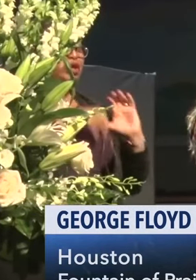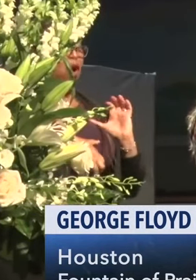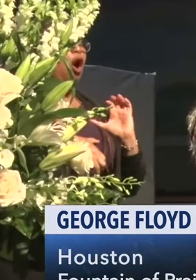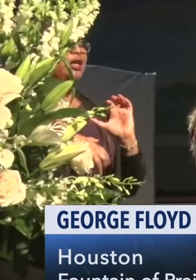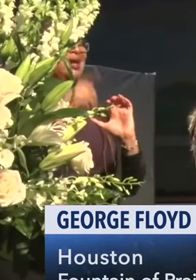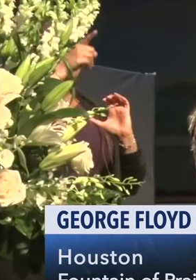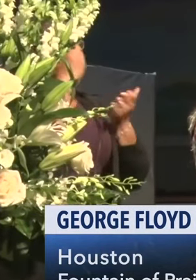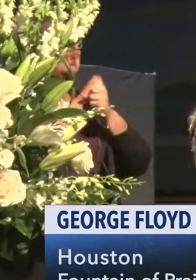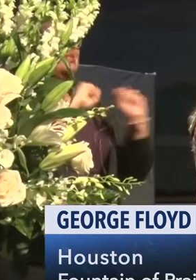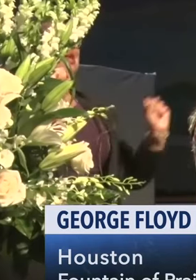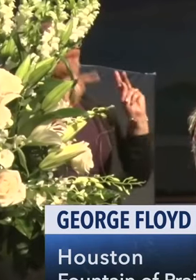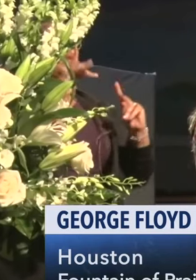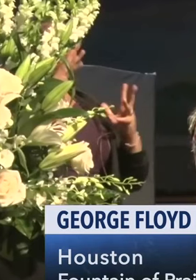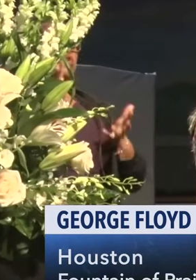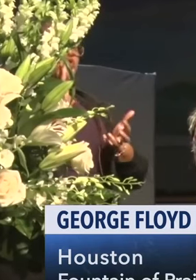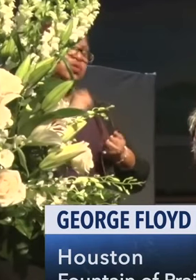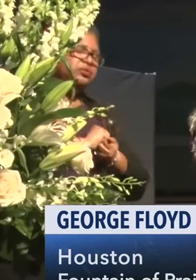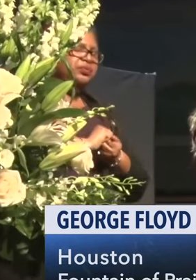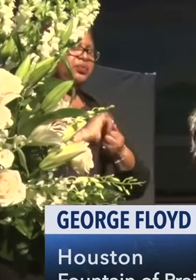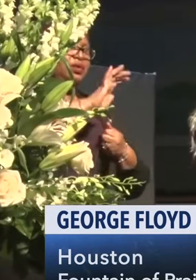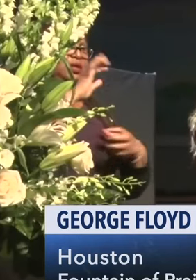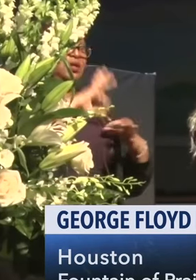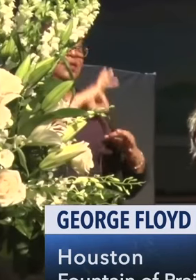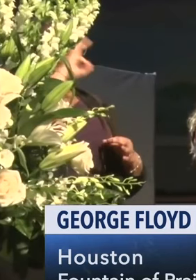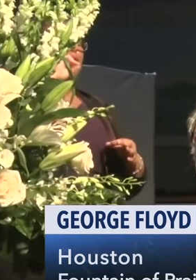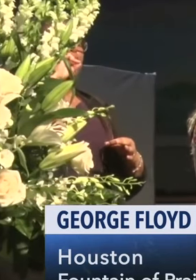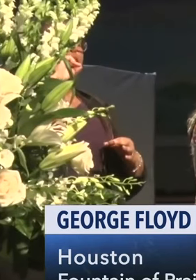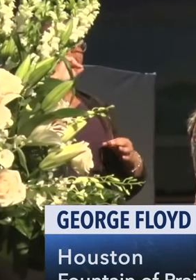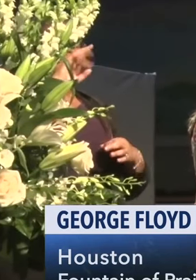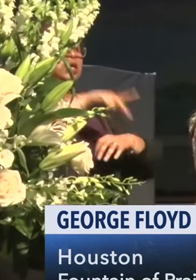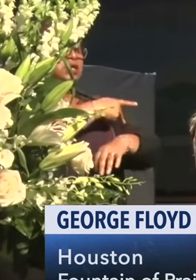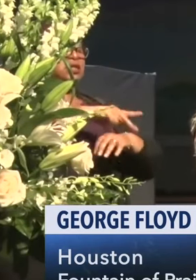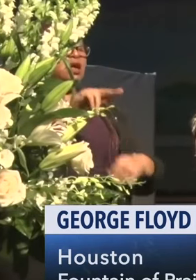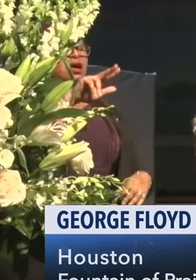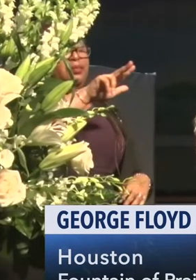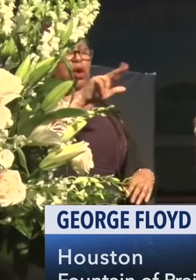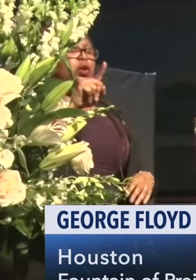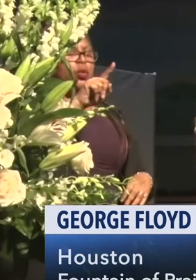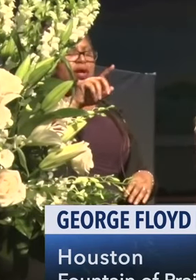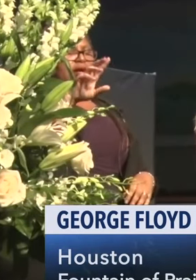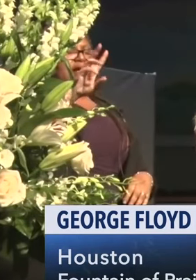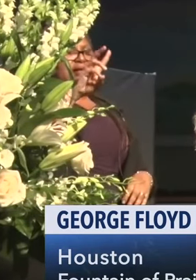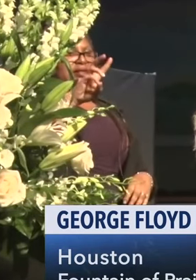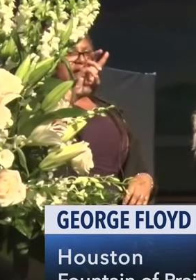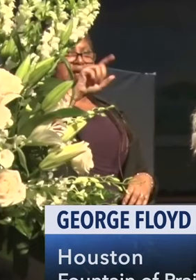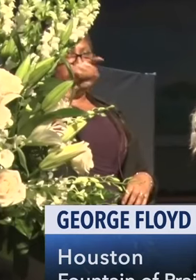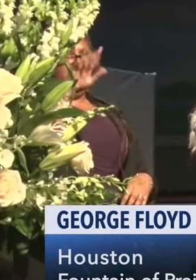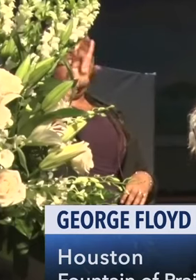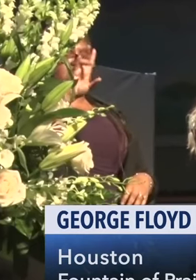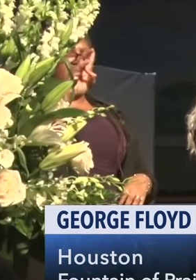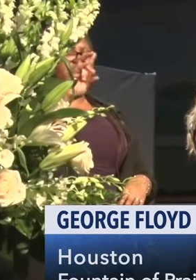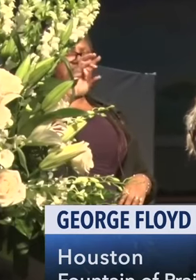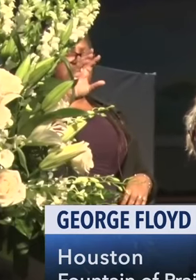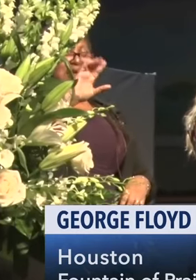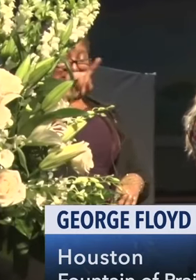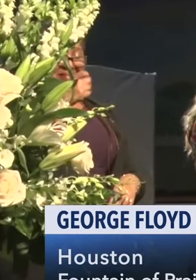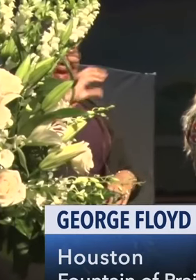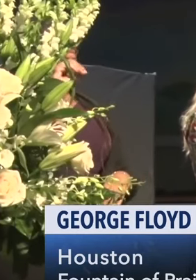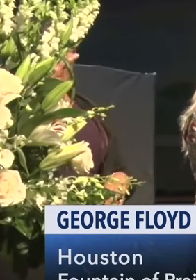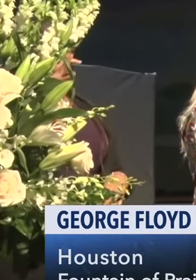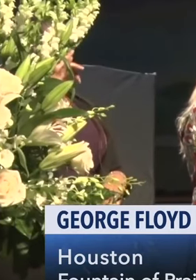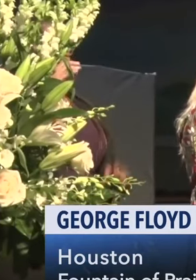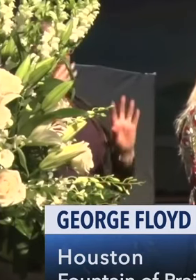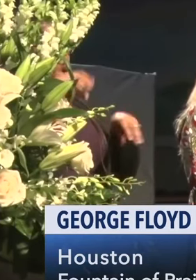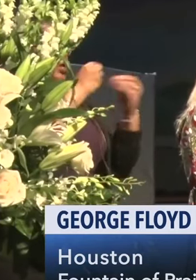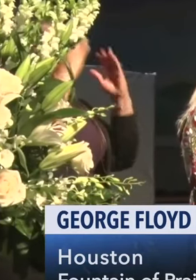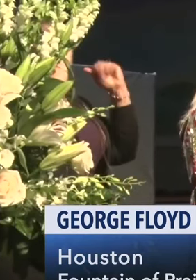are crushed in spirit. Psalms 3467 and 18 from the NIV will give you hope. To the Floyd family